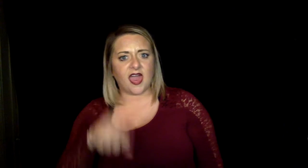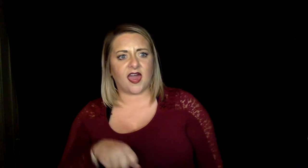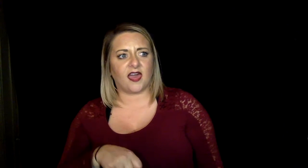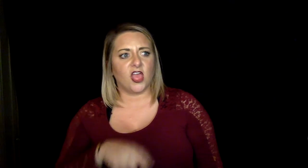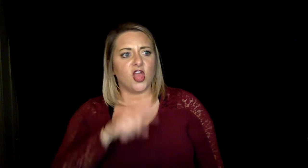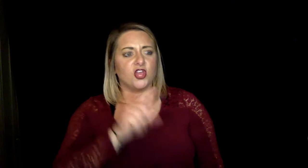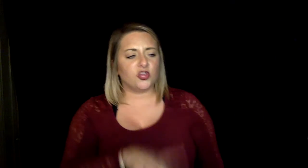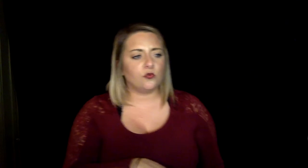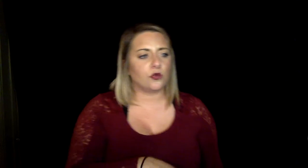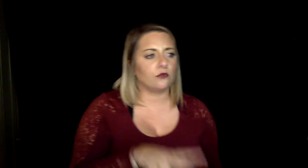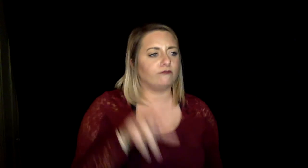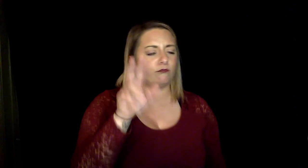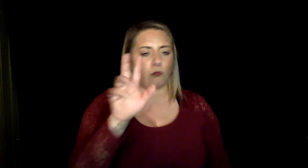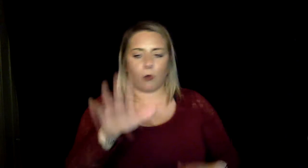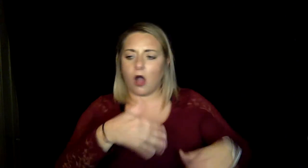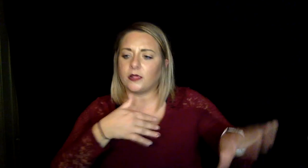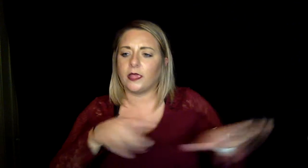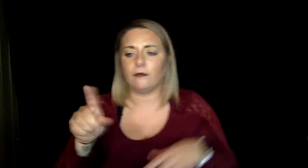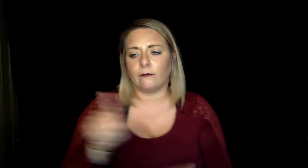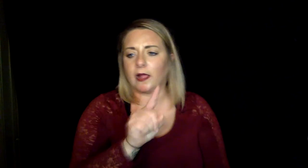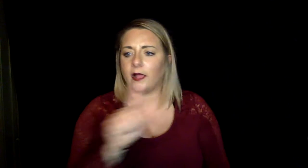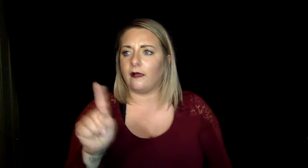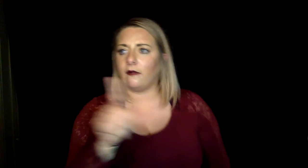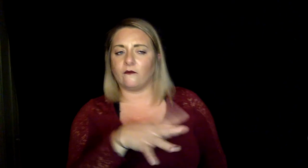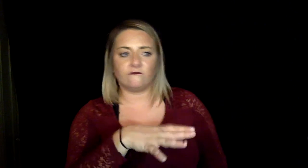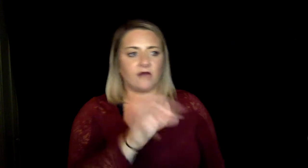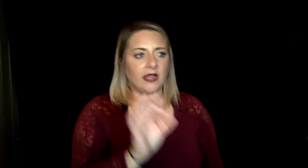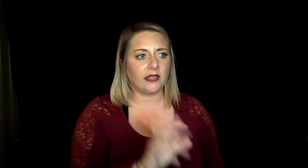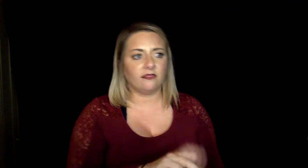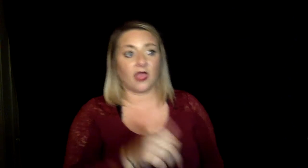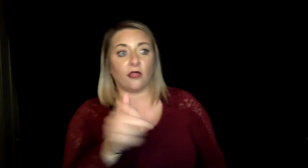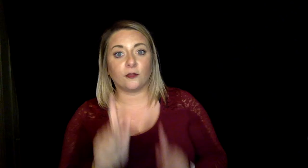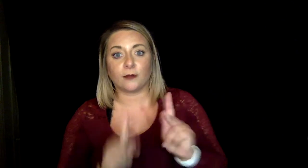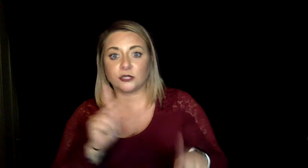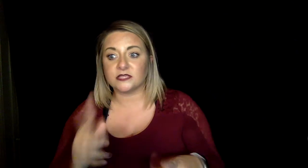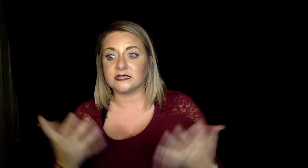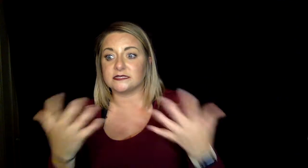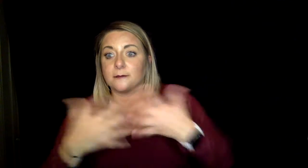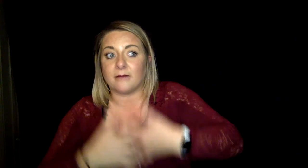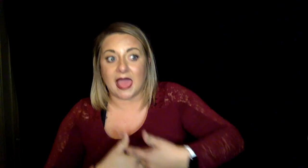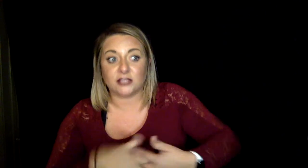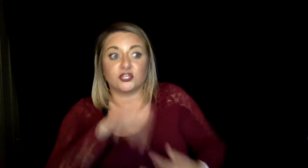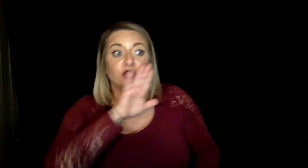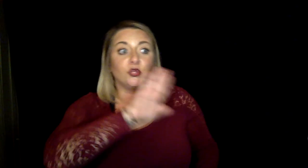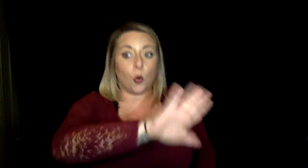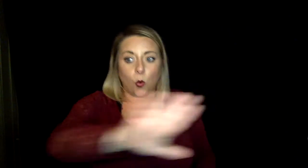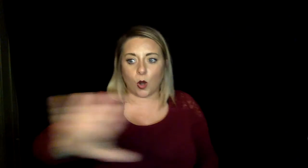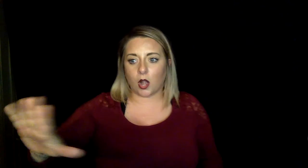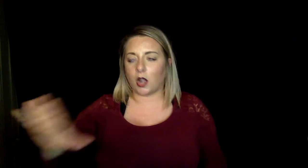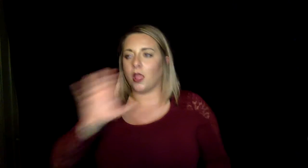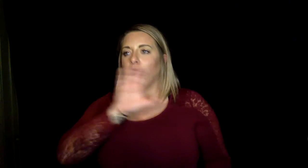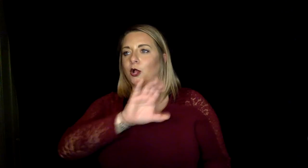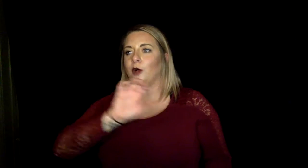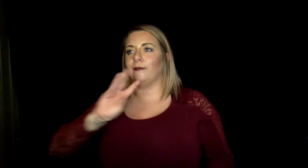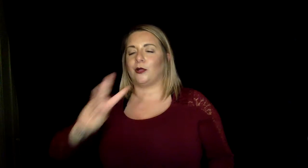Yeah, you were walking around finding the other person to match your compound